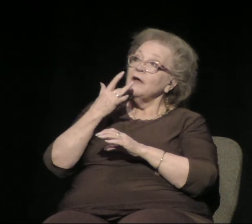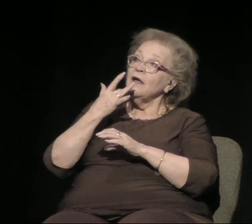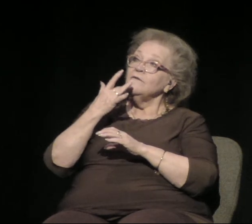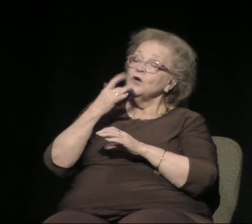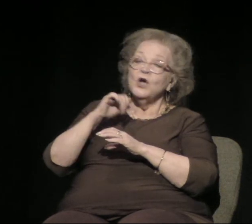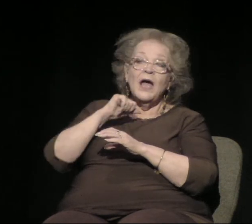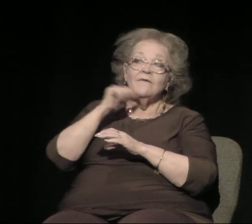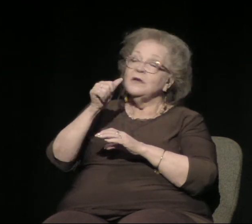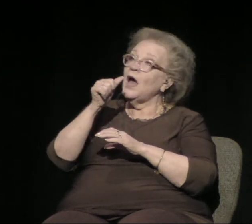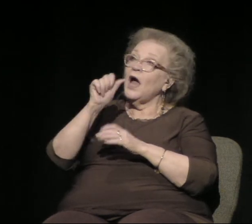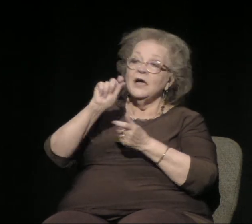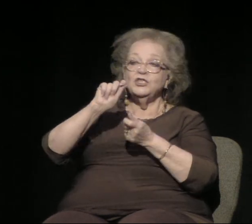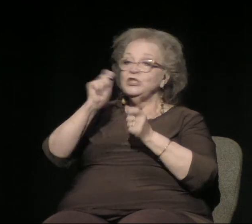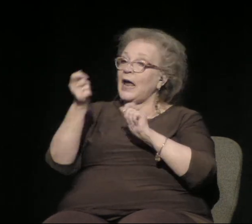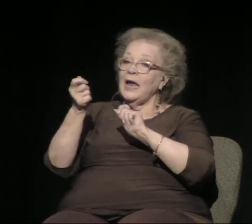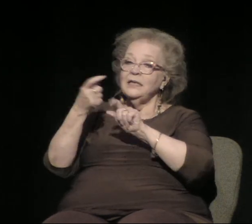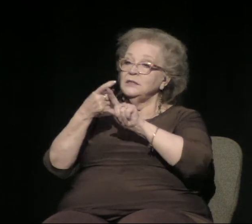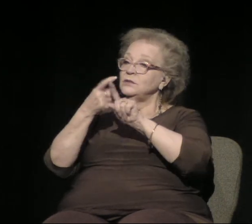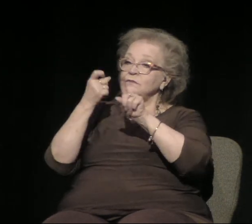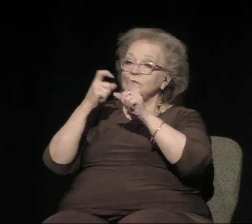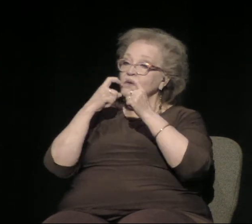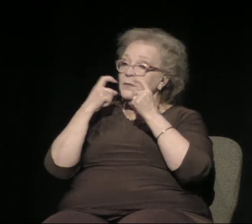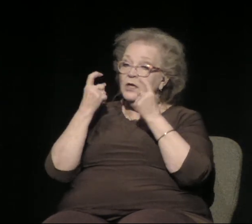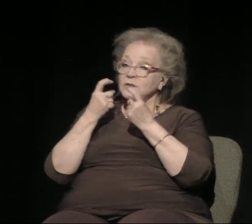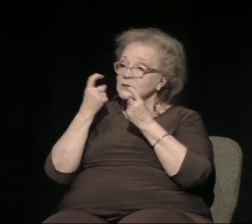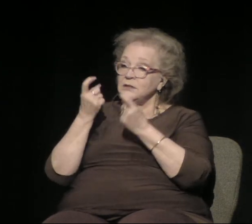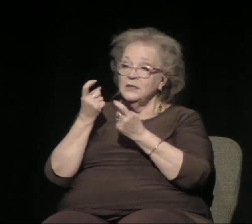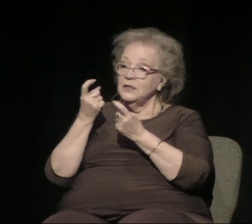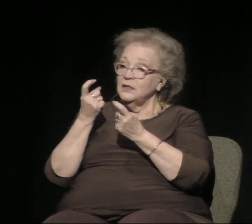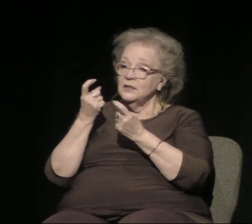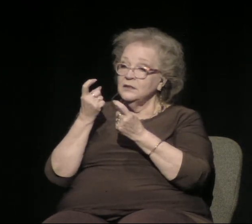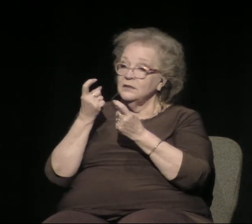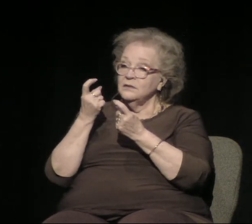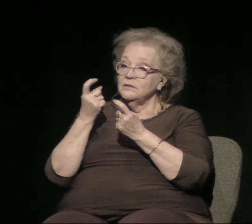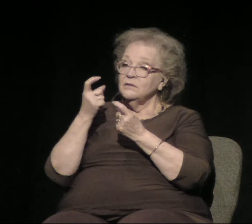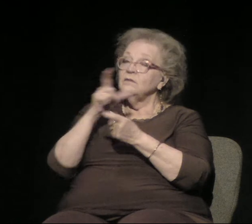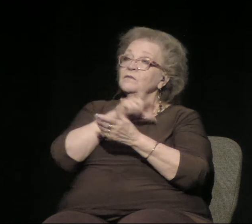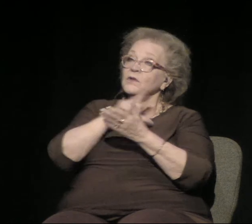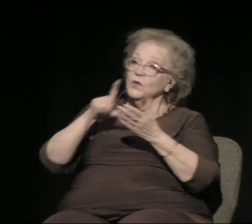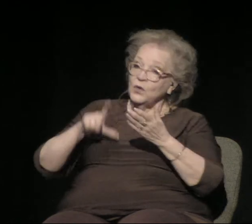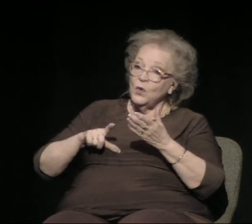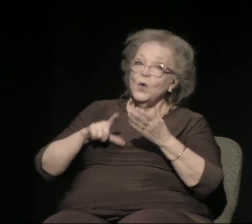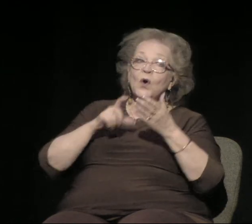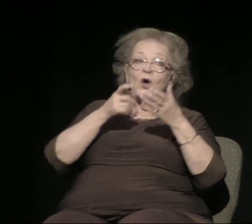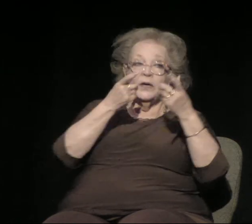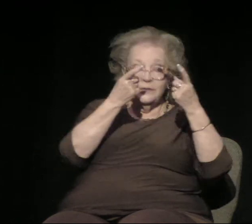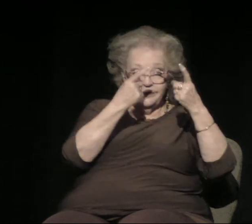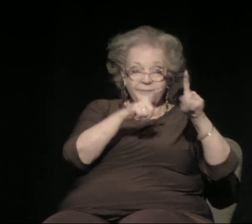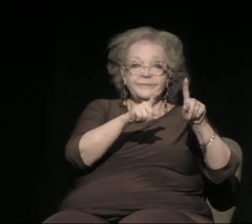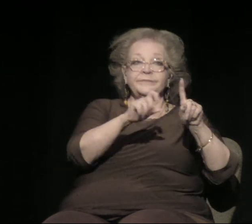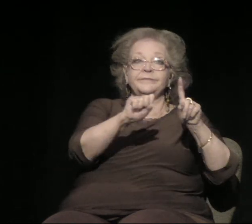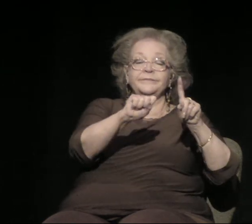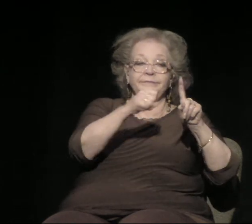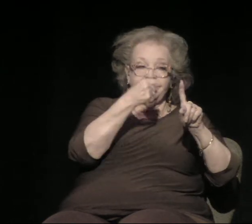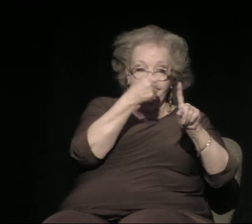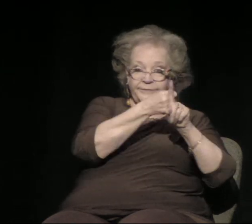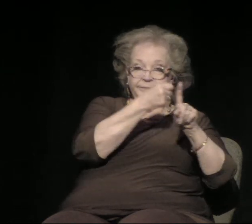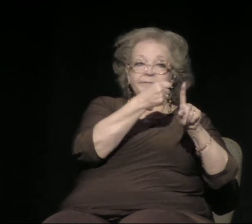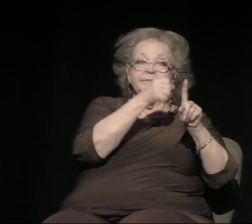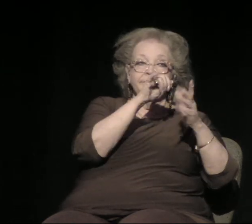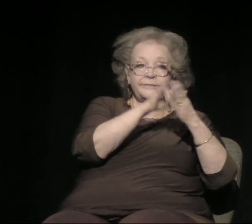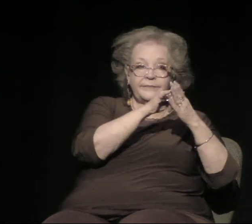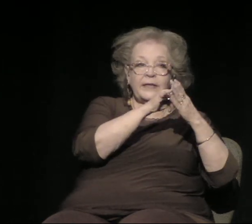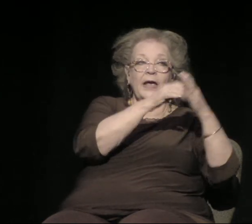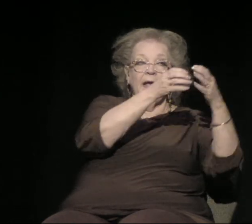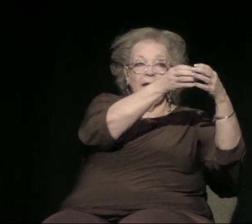turning from our sins and giving attention to your truth. And the Lord did not hesitate to bring this disaster upon us. For the Lord